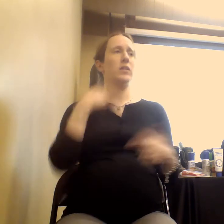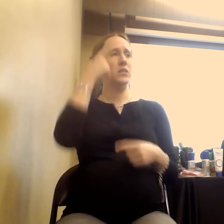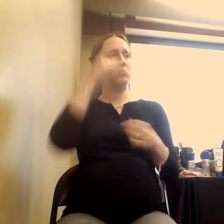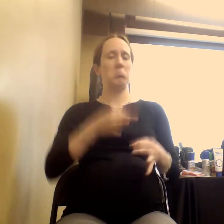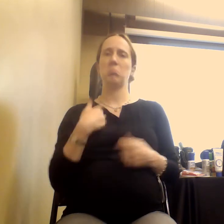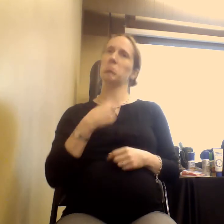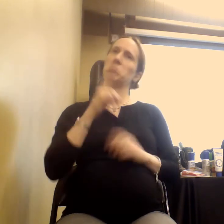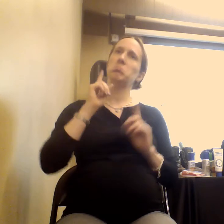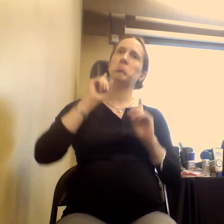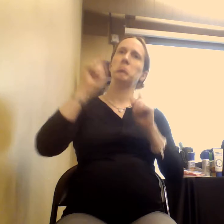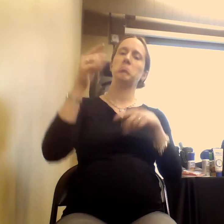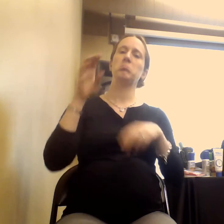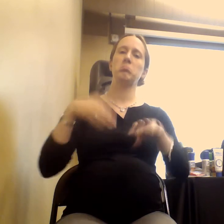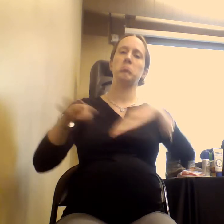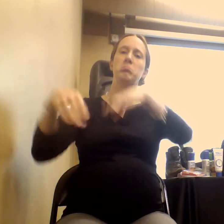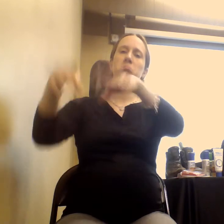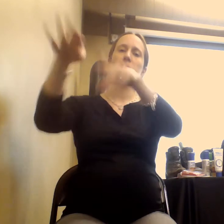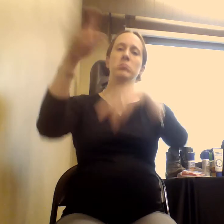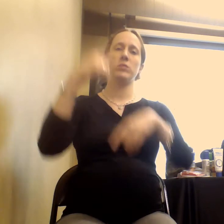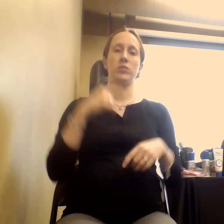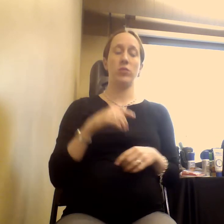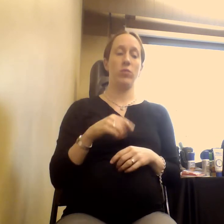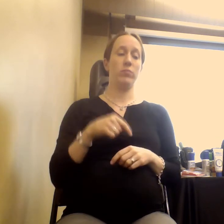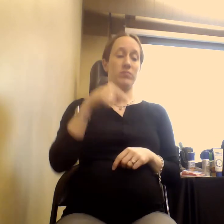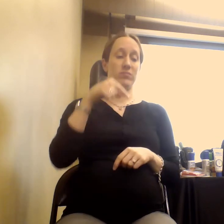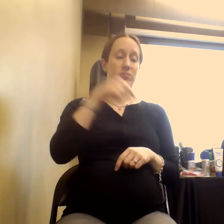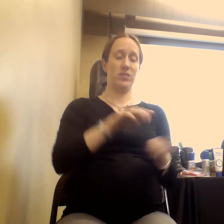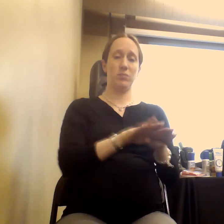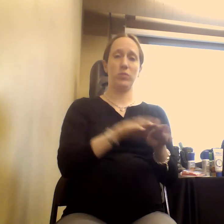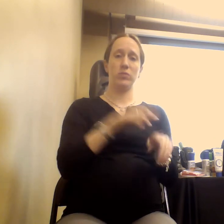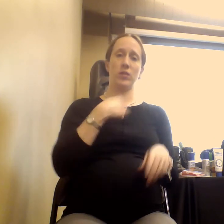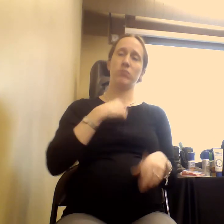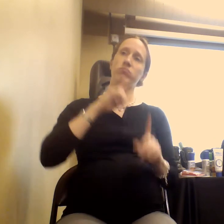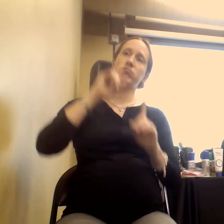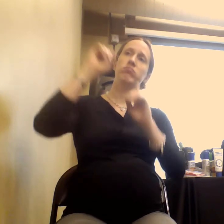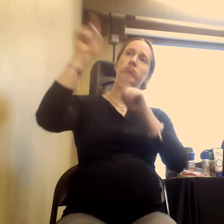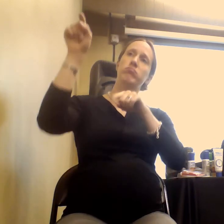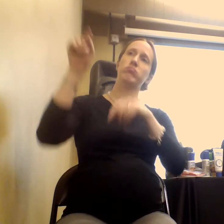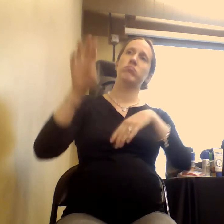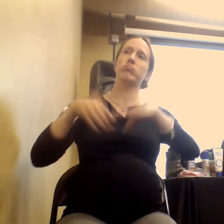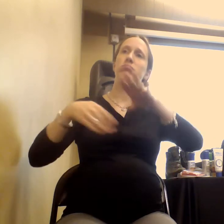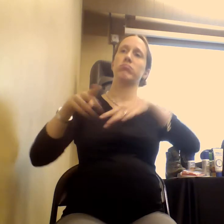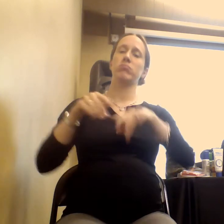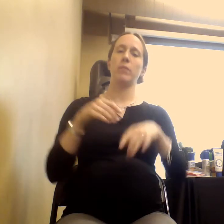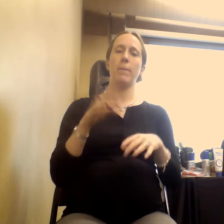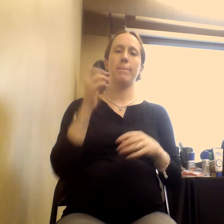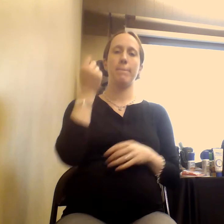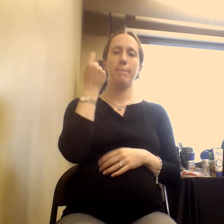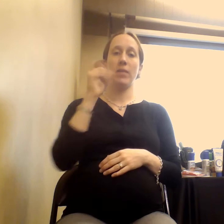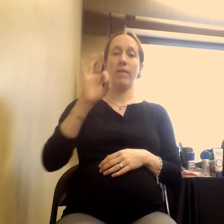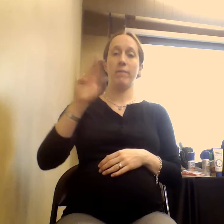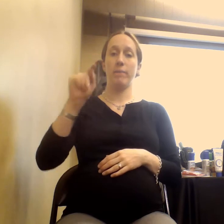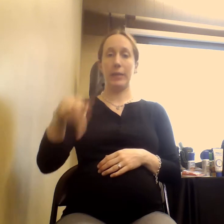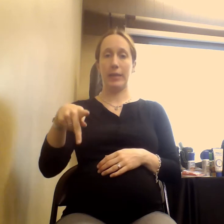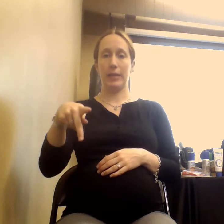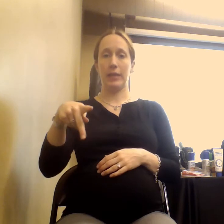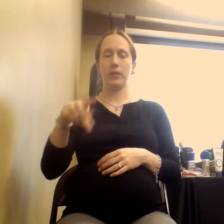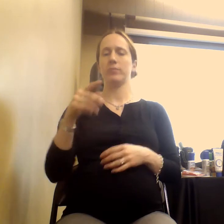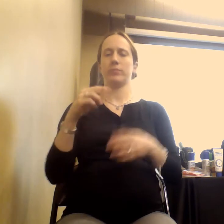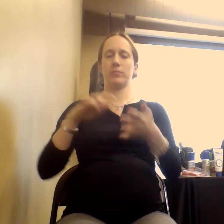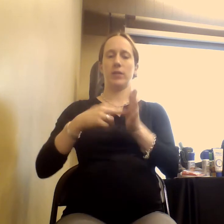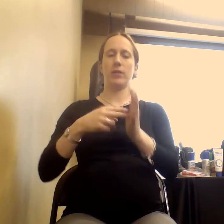shoes, and the FP scale was out there. It was so high. FP means foot placement. And what that basically